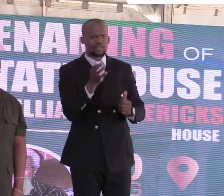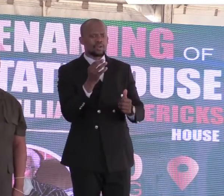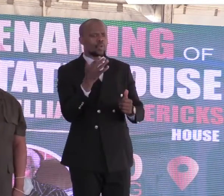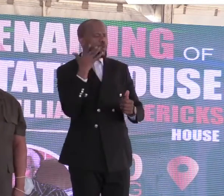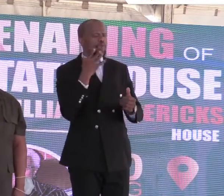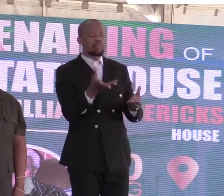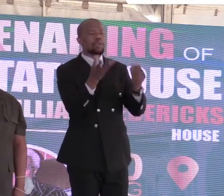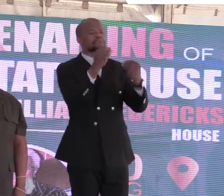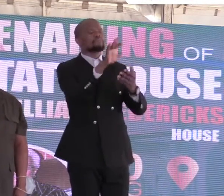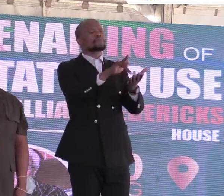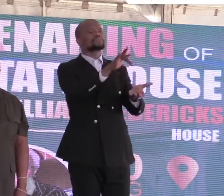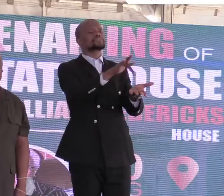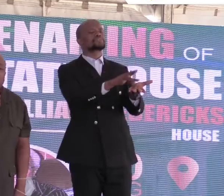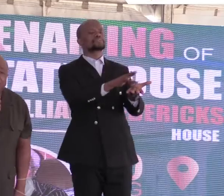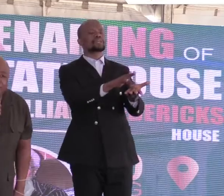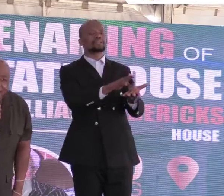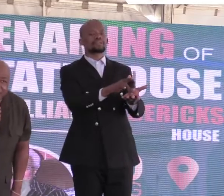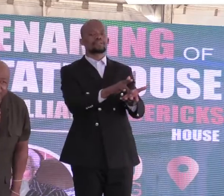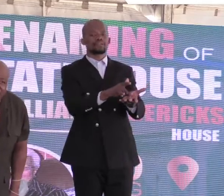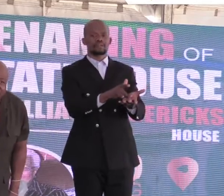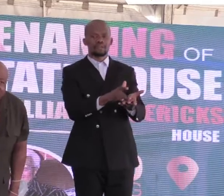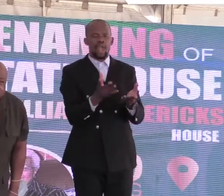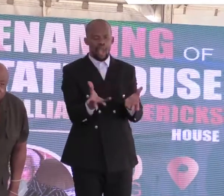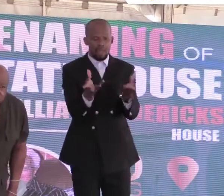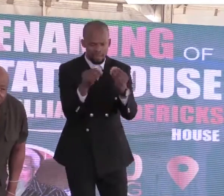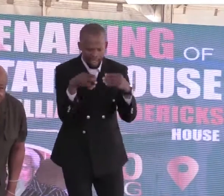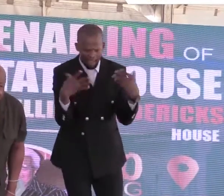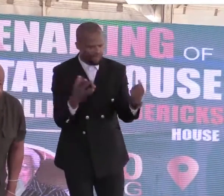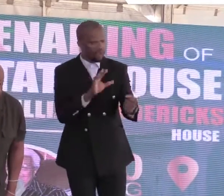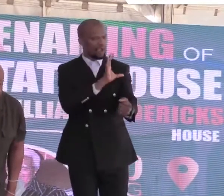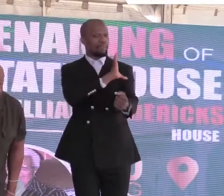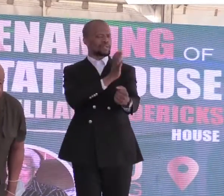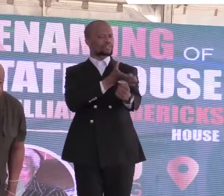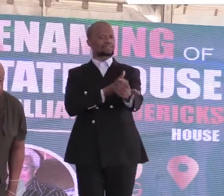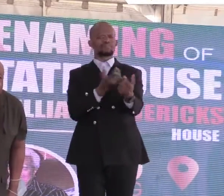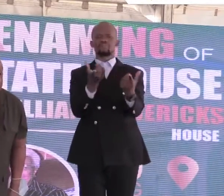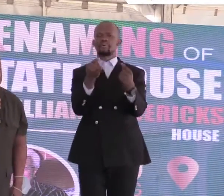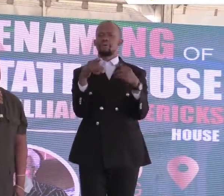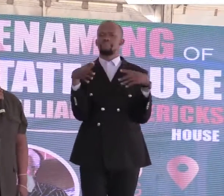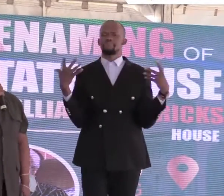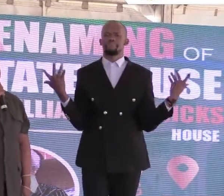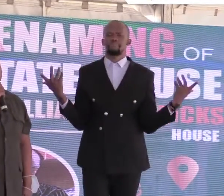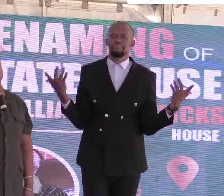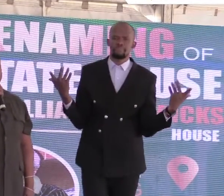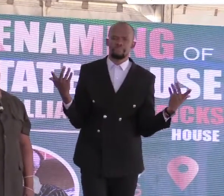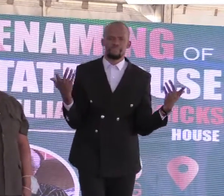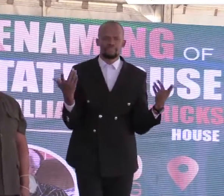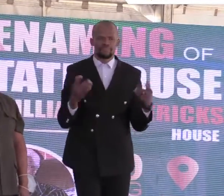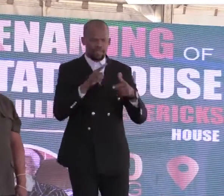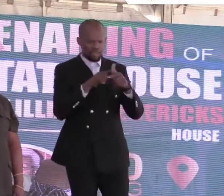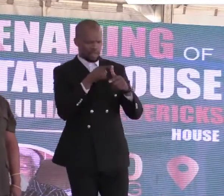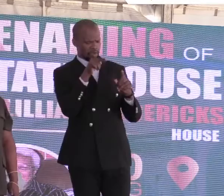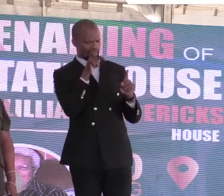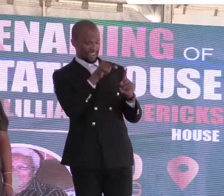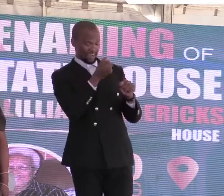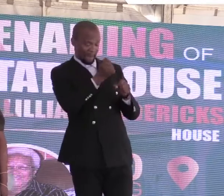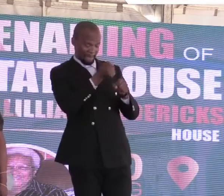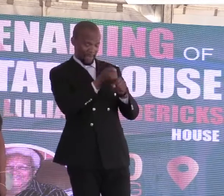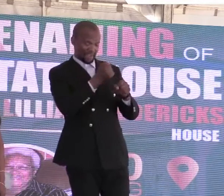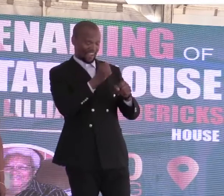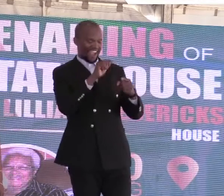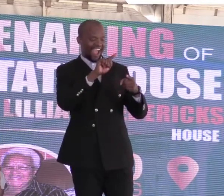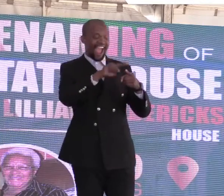a position, I don't have the capacity to do it. And she make an example,